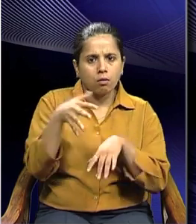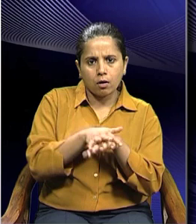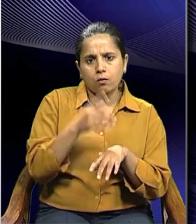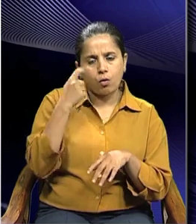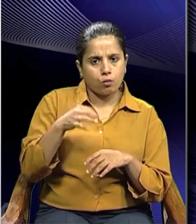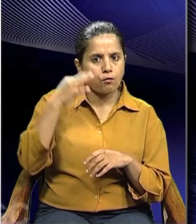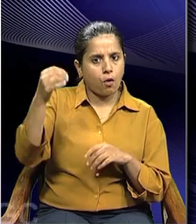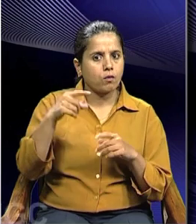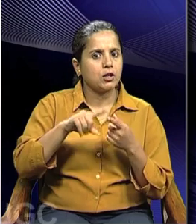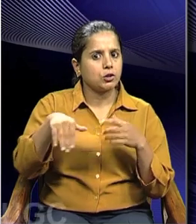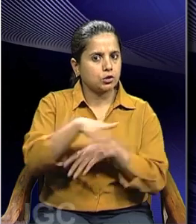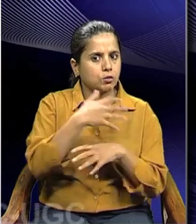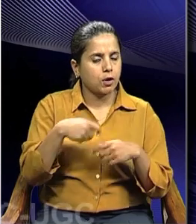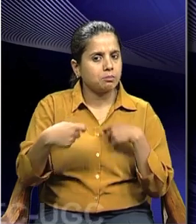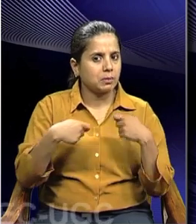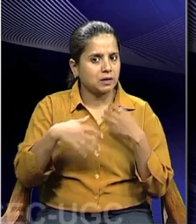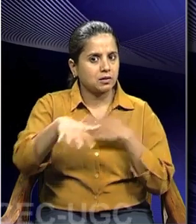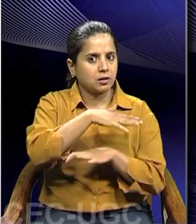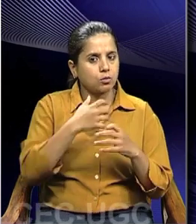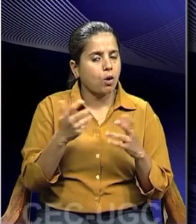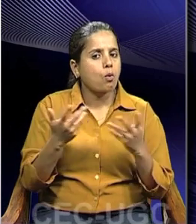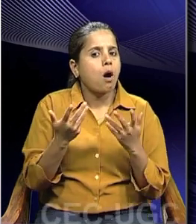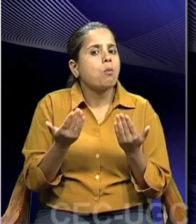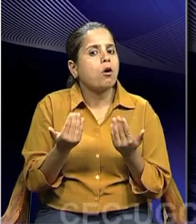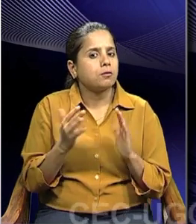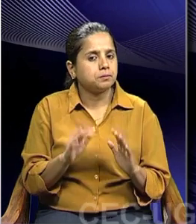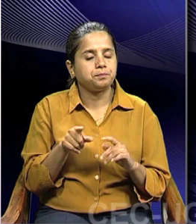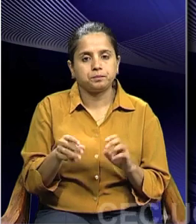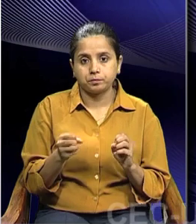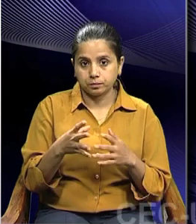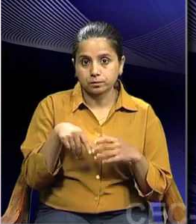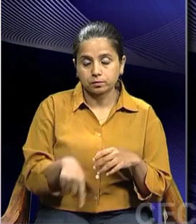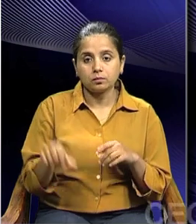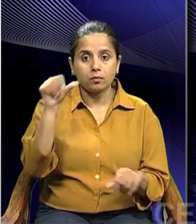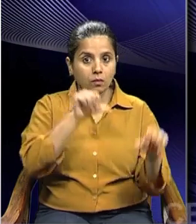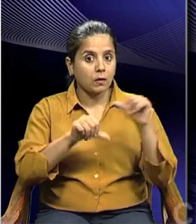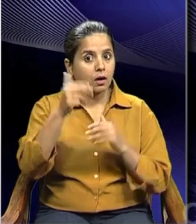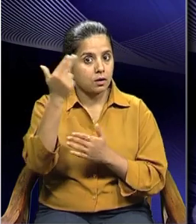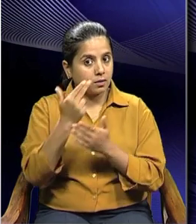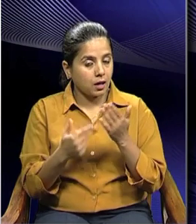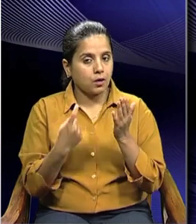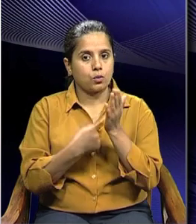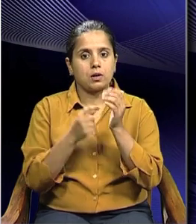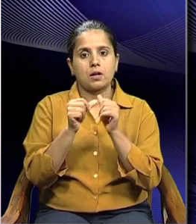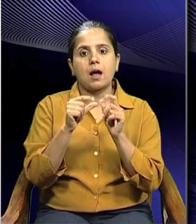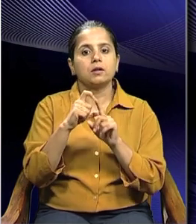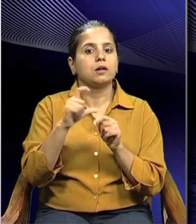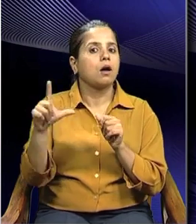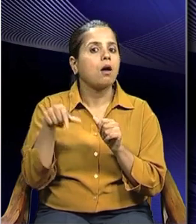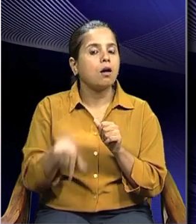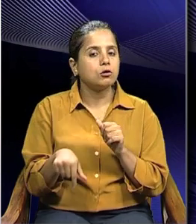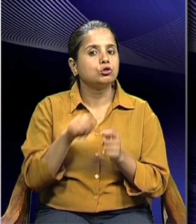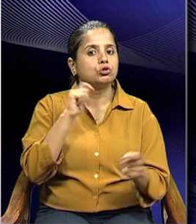forward engineering in a business enterprise. Now starting with the art and science of radical change management, whether